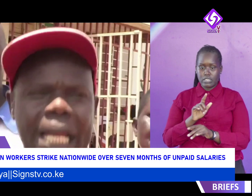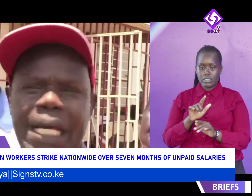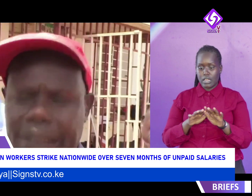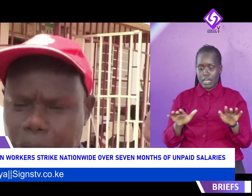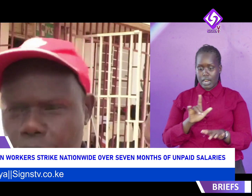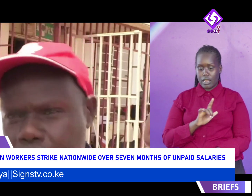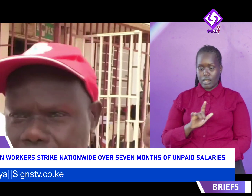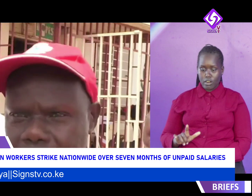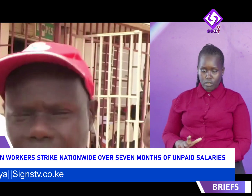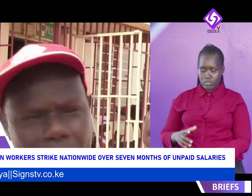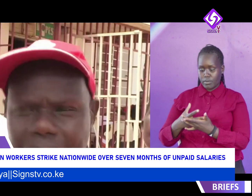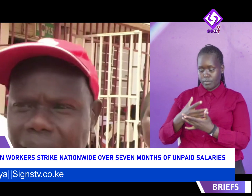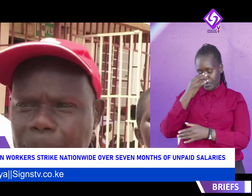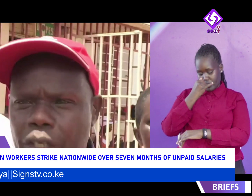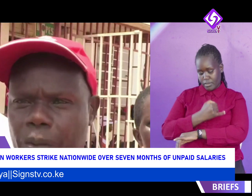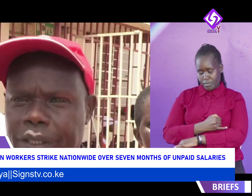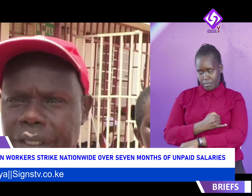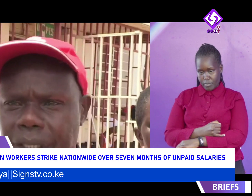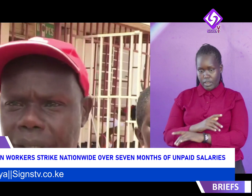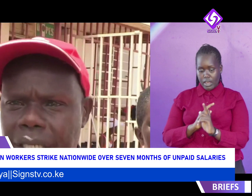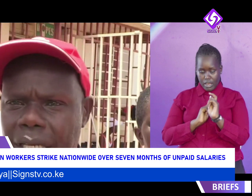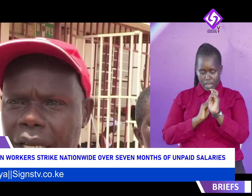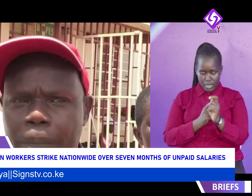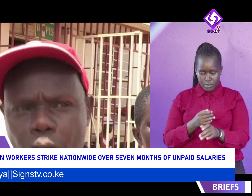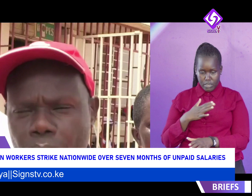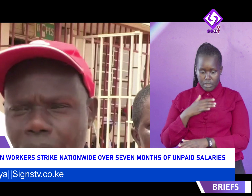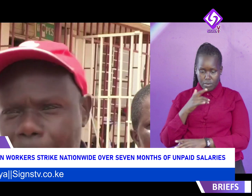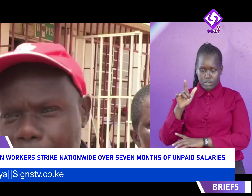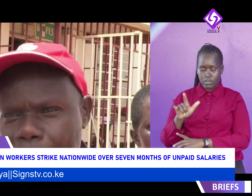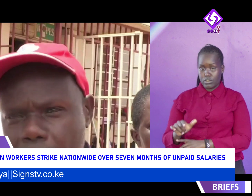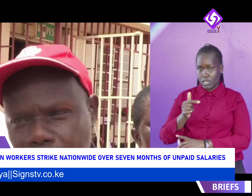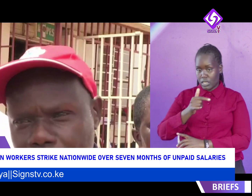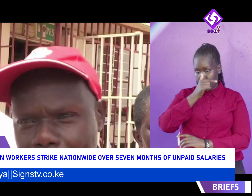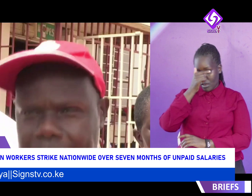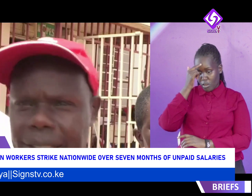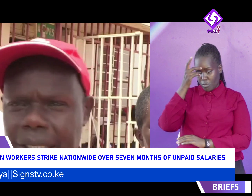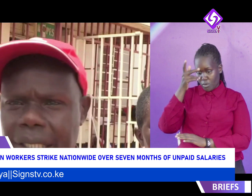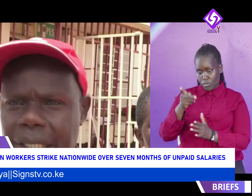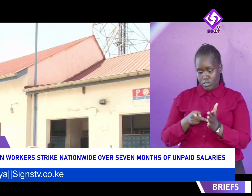learning institutions. Our dignity has been dropped because of non-payment of 7 months.